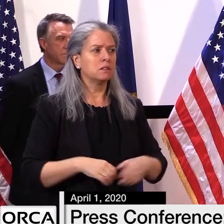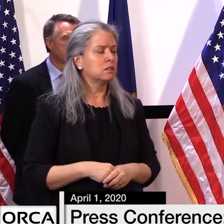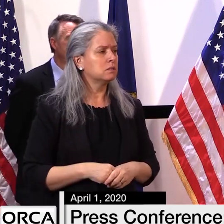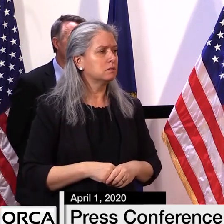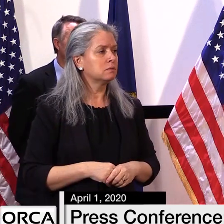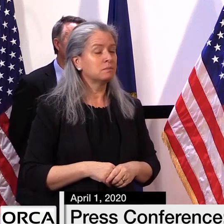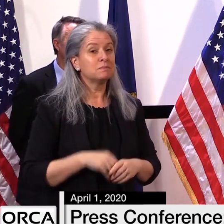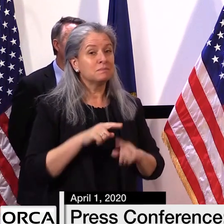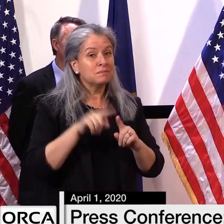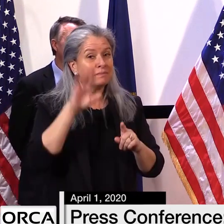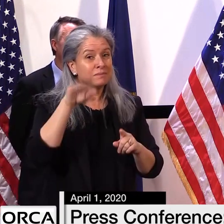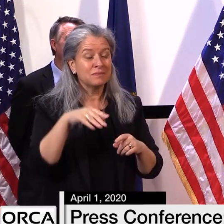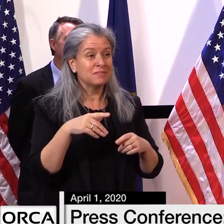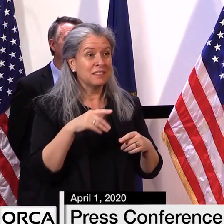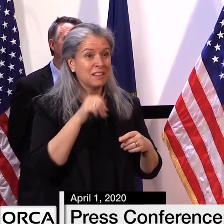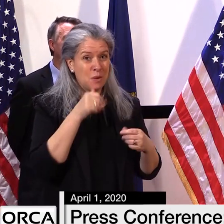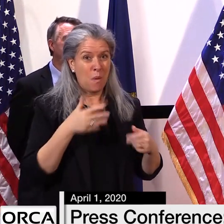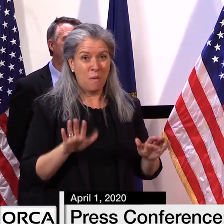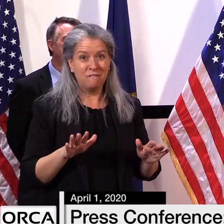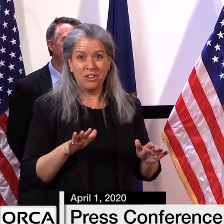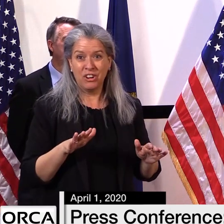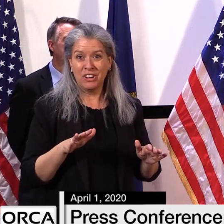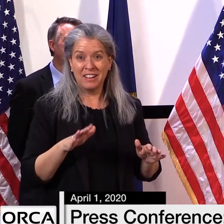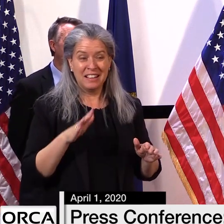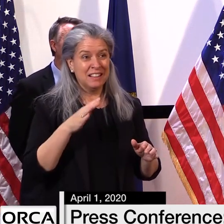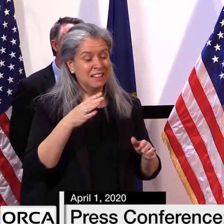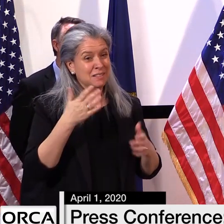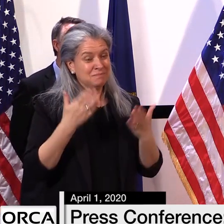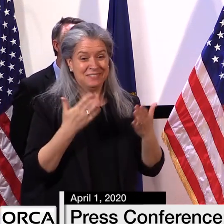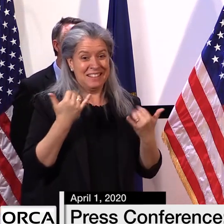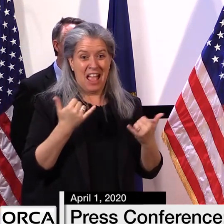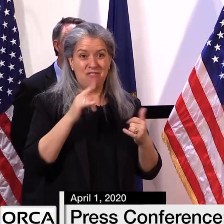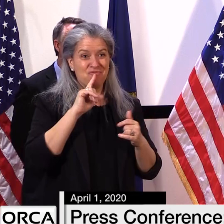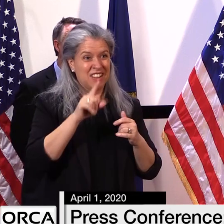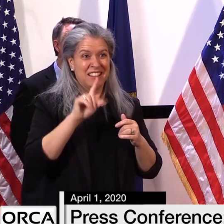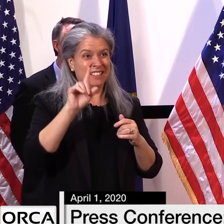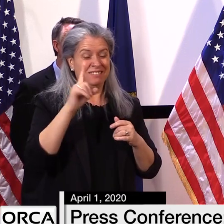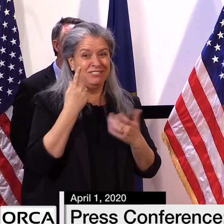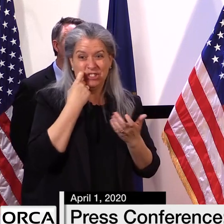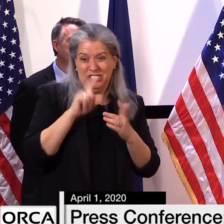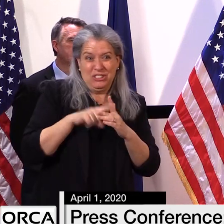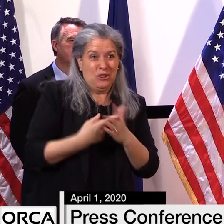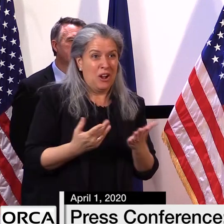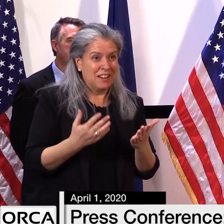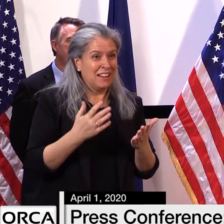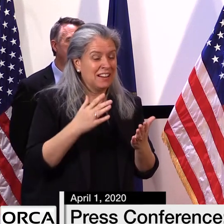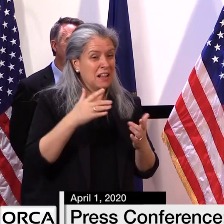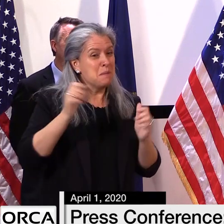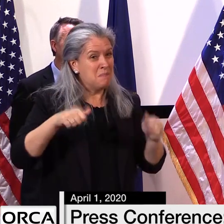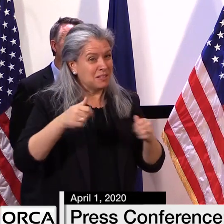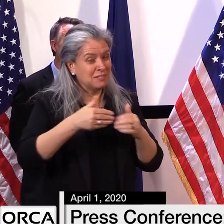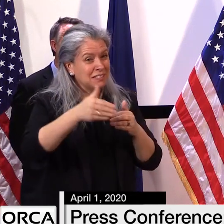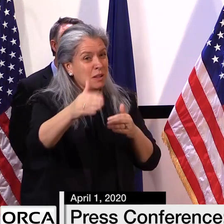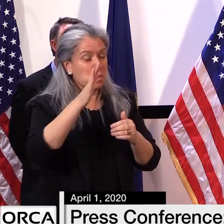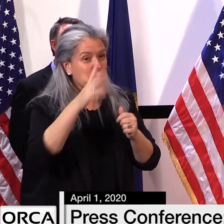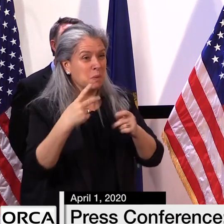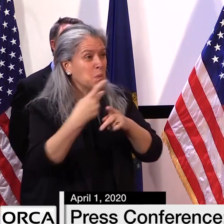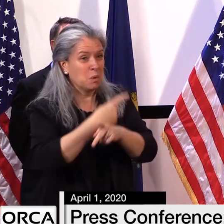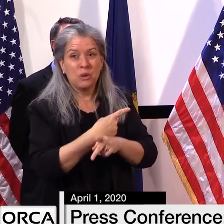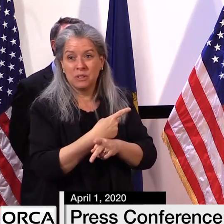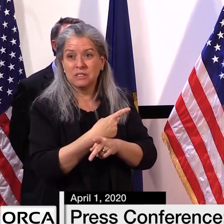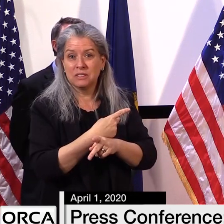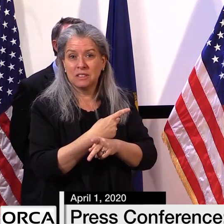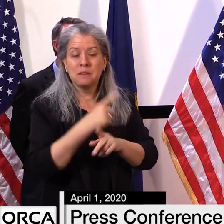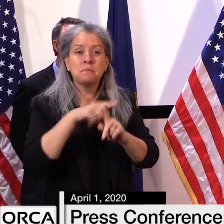days may lie ahead, and we will continue to work on your behalf, because when I say that we are in this together, I